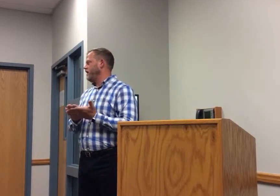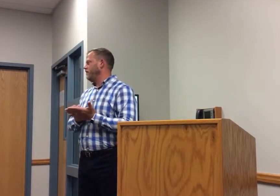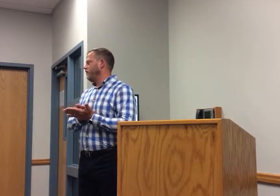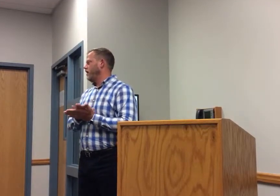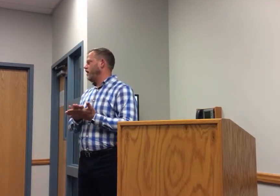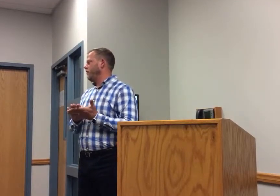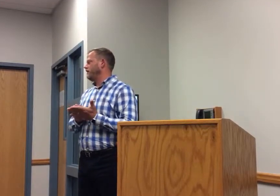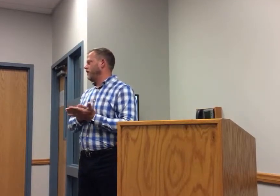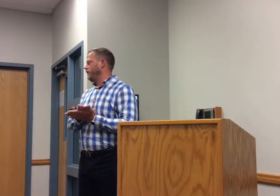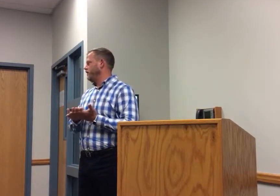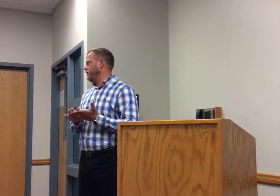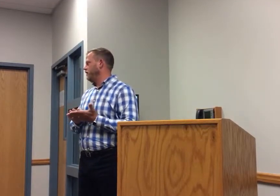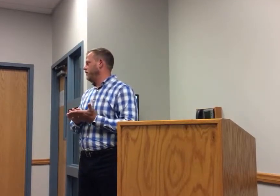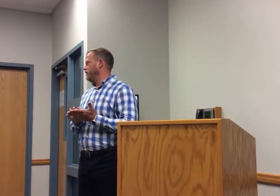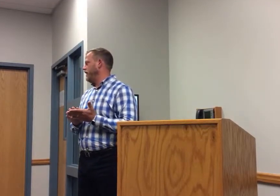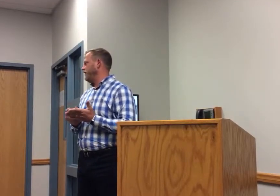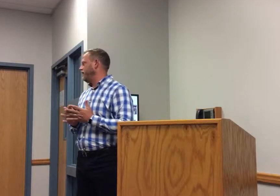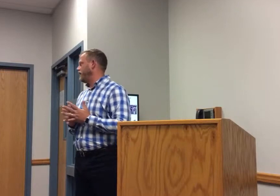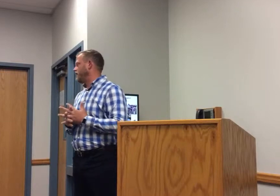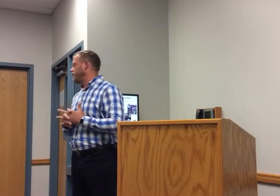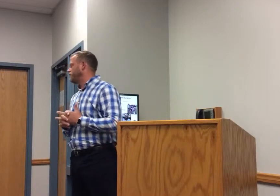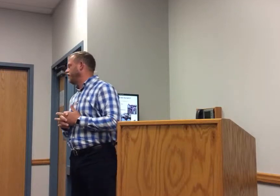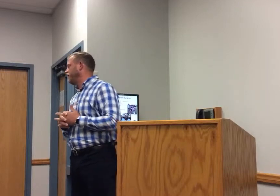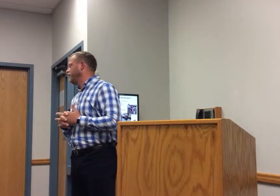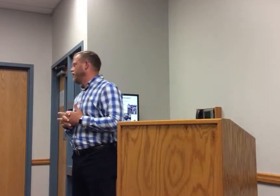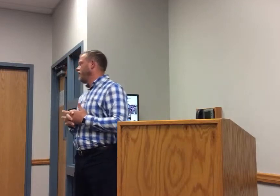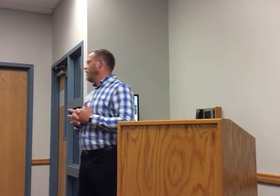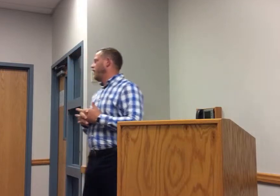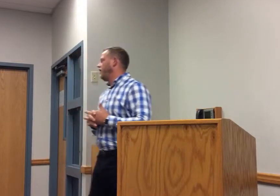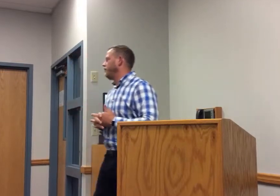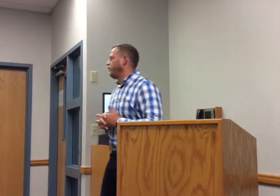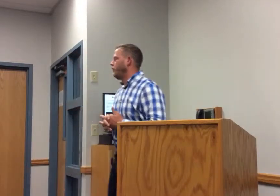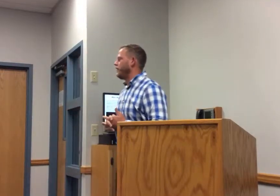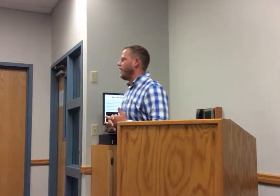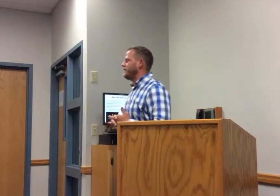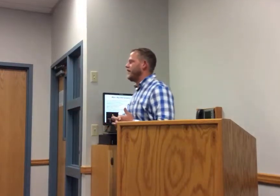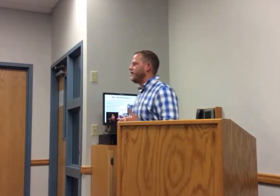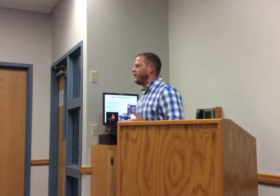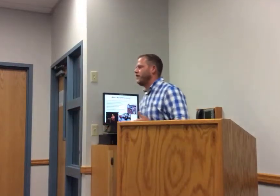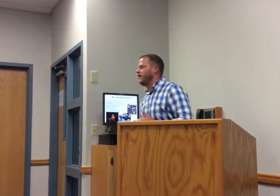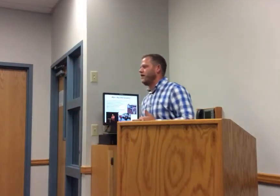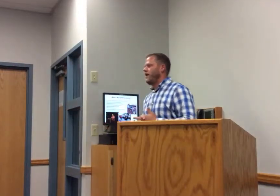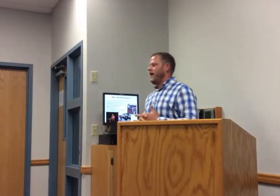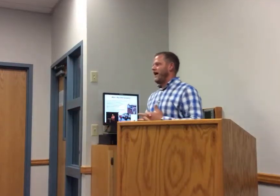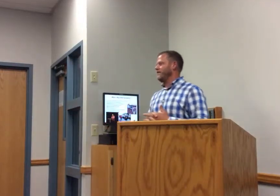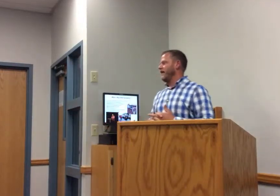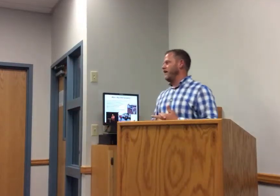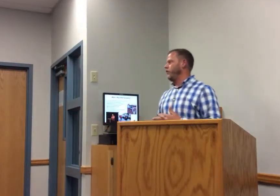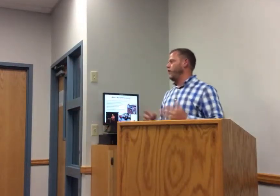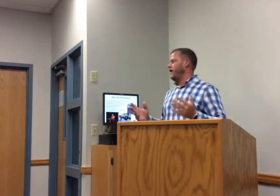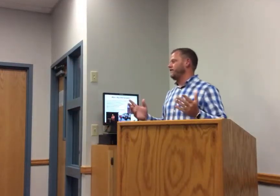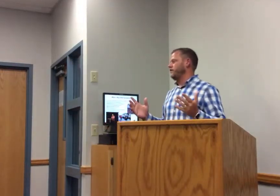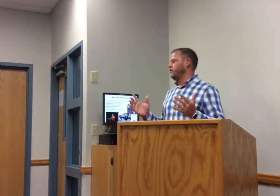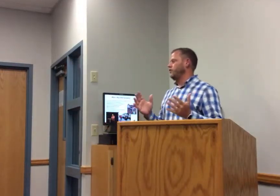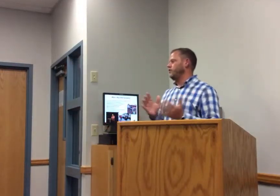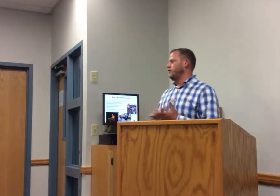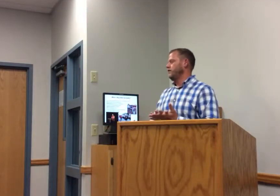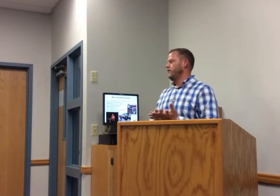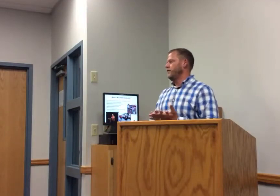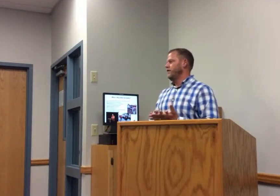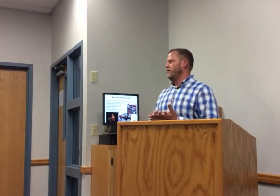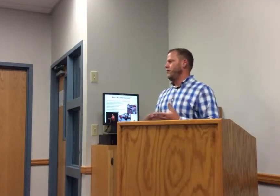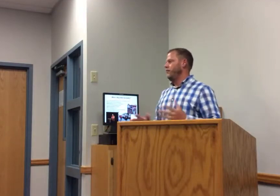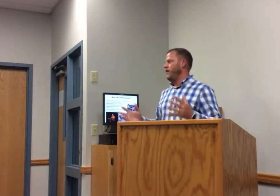is to say, myself and the AD at Dodge City, we got together and as kind of a way